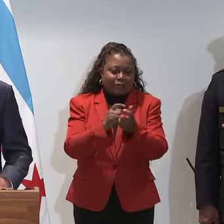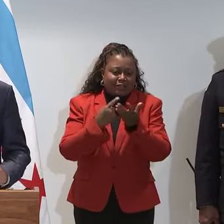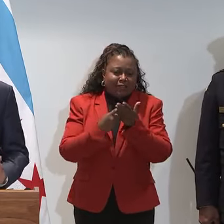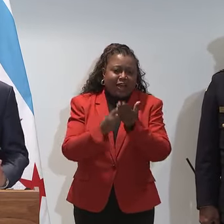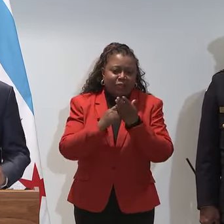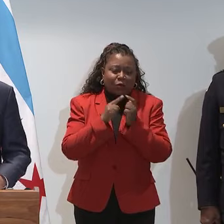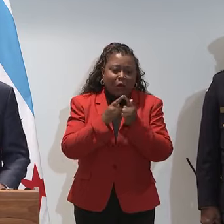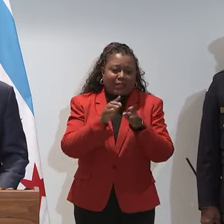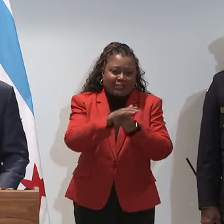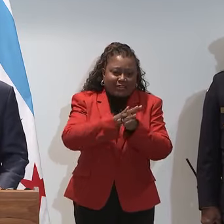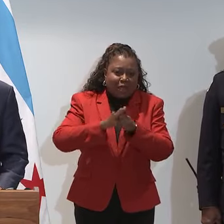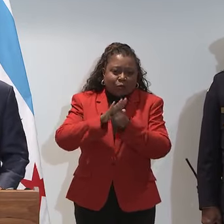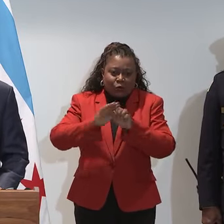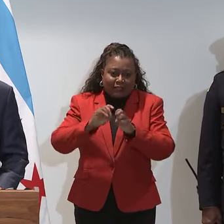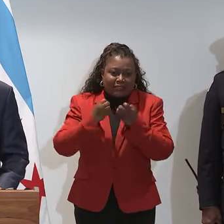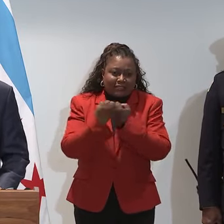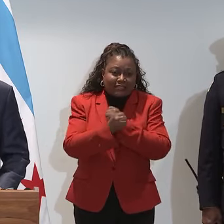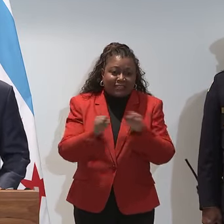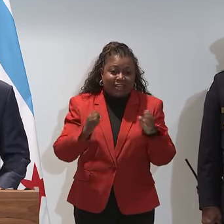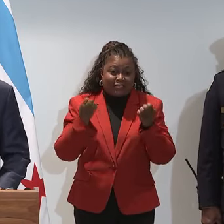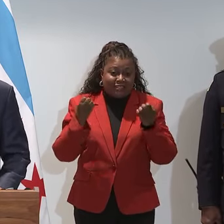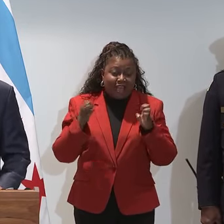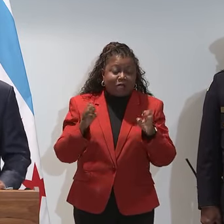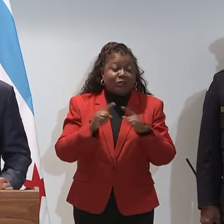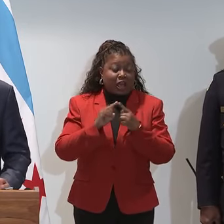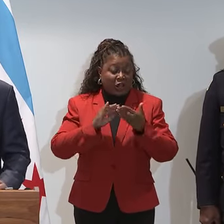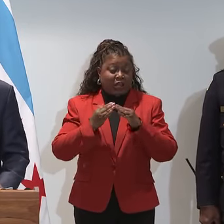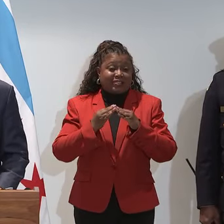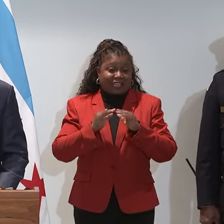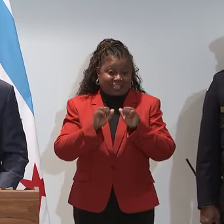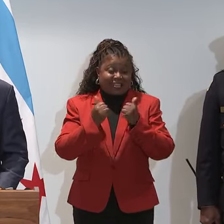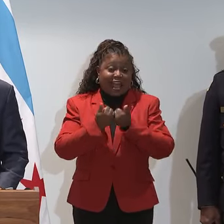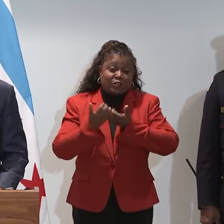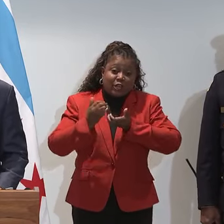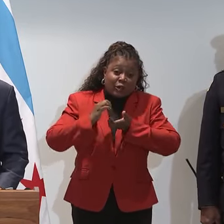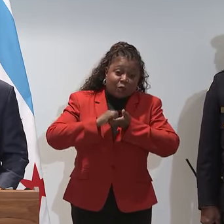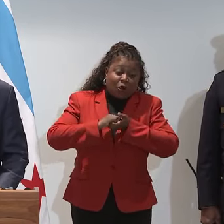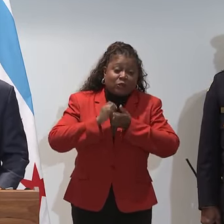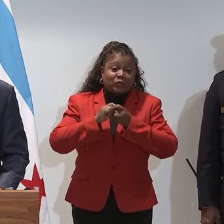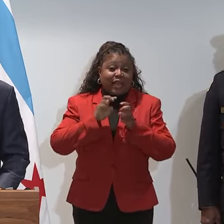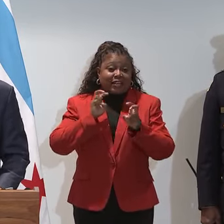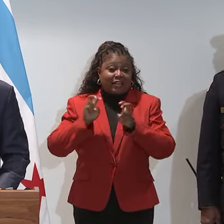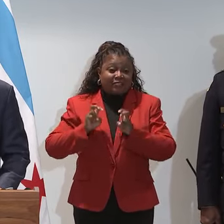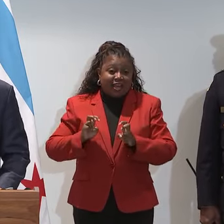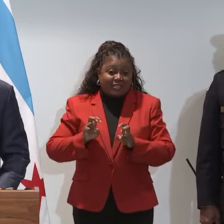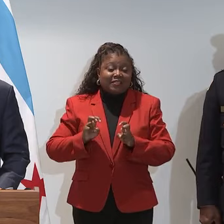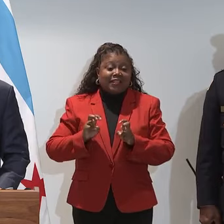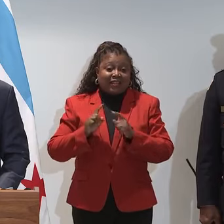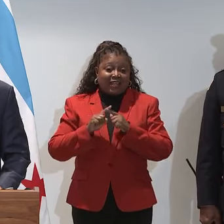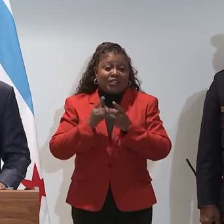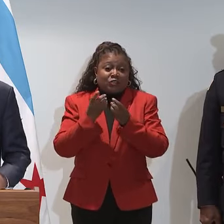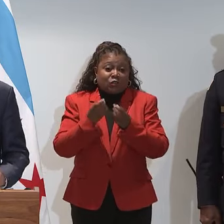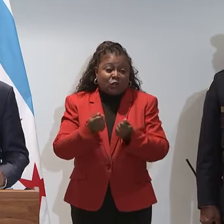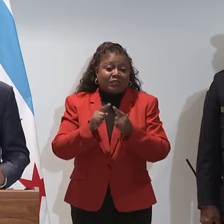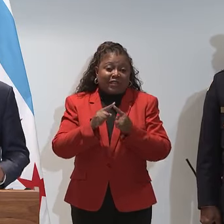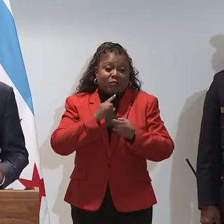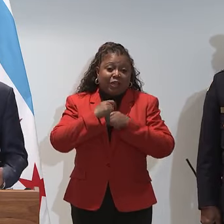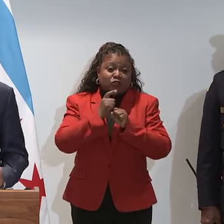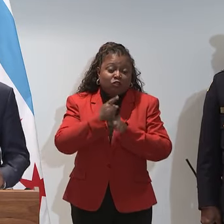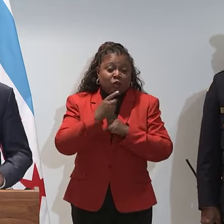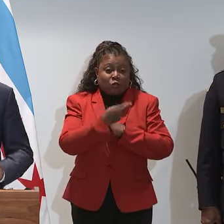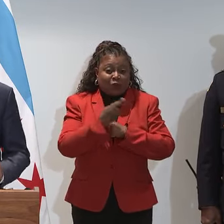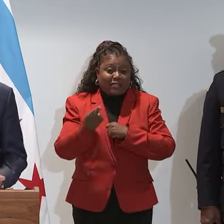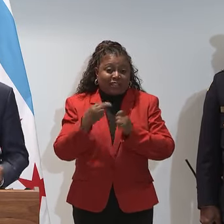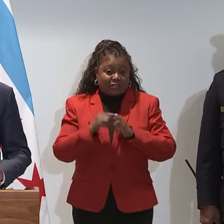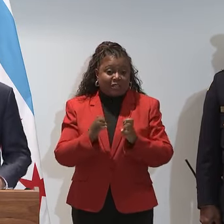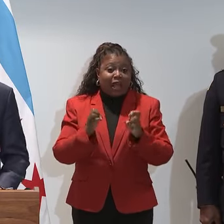collaborate on neighborhood safety efforts. And our city agencies and partners have been investing in solutions that ensure